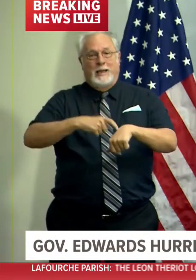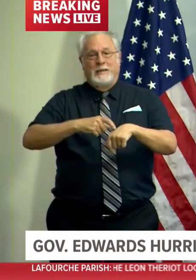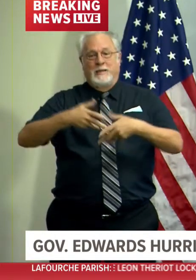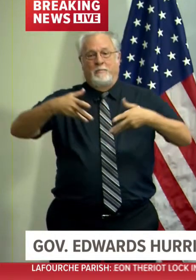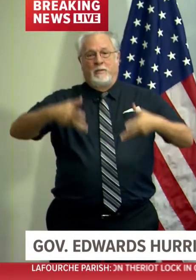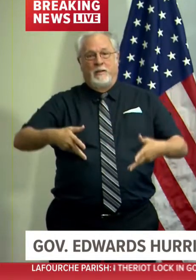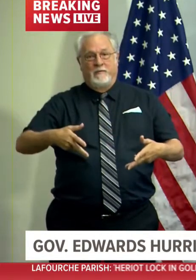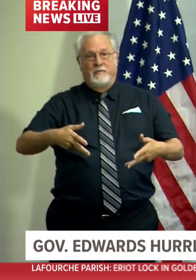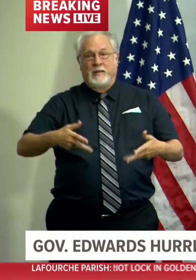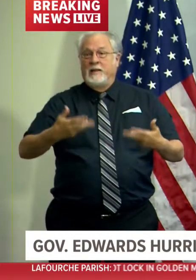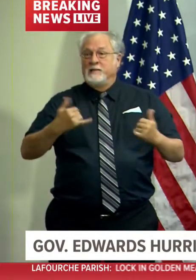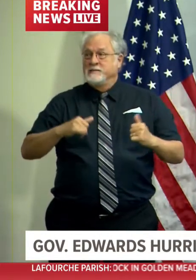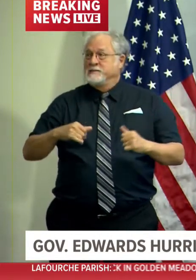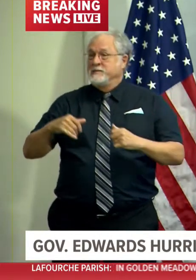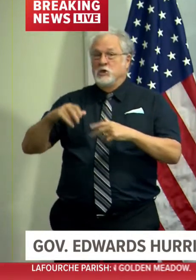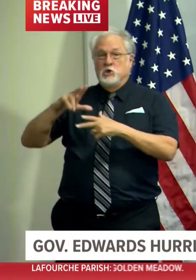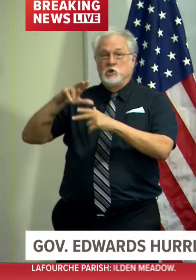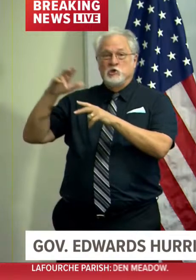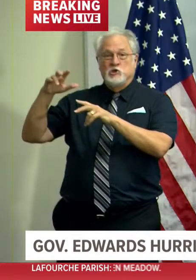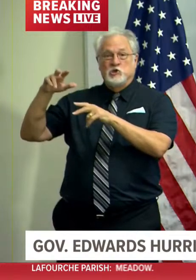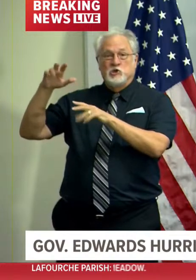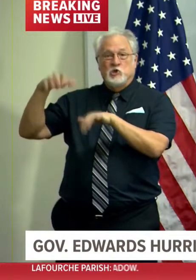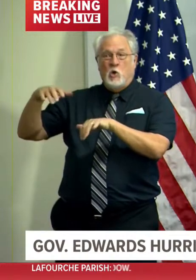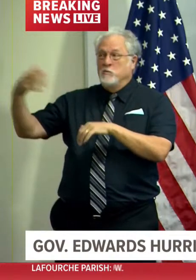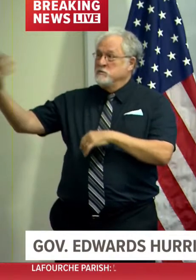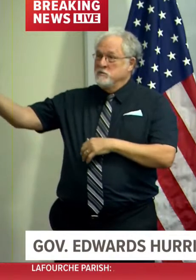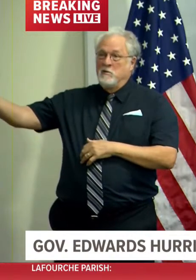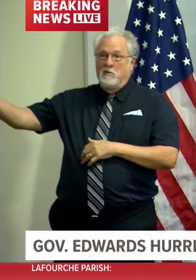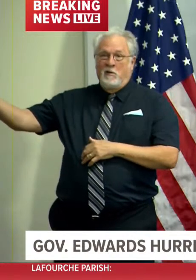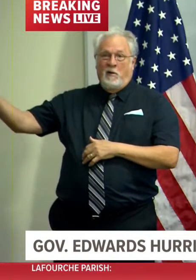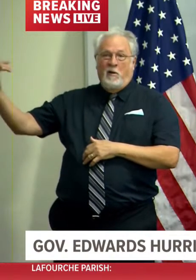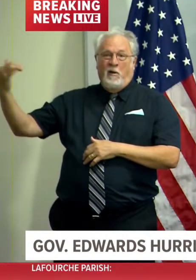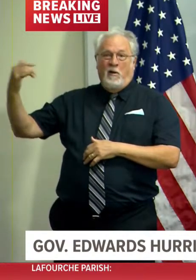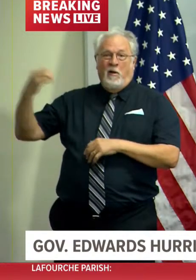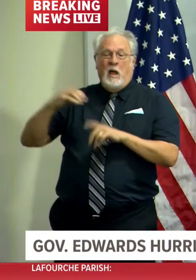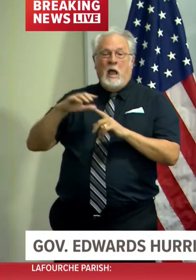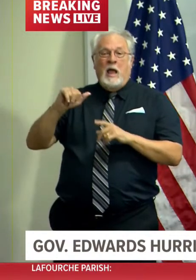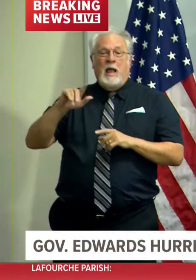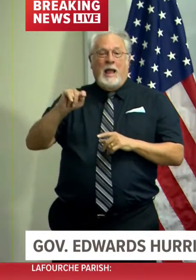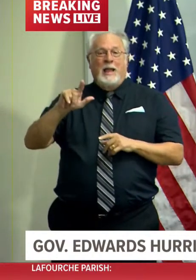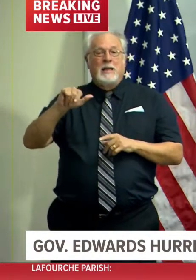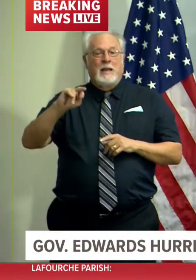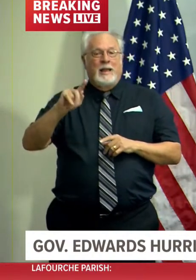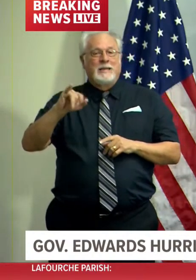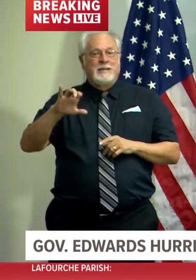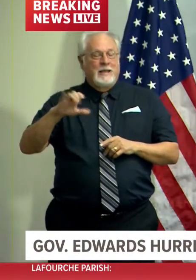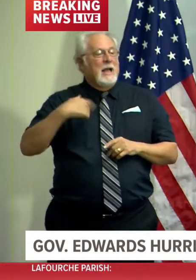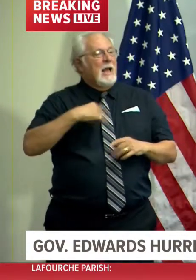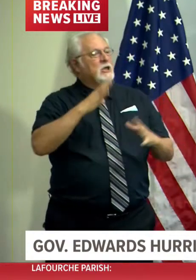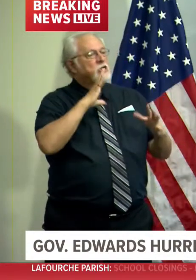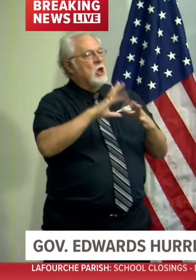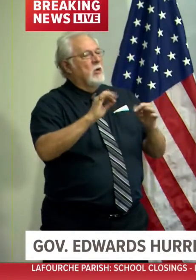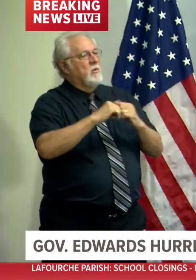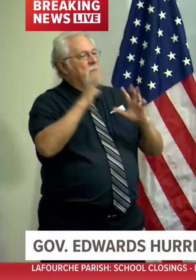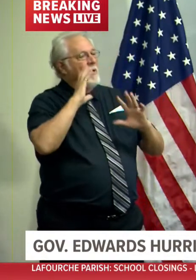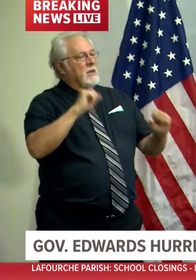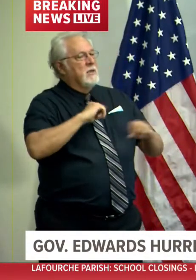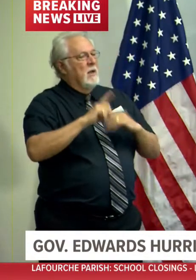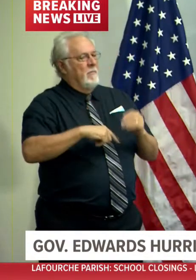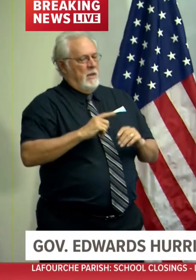of us, and there are still storms that are entering the Atlantic. I had an opportunity to speak with the president